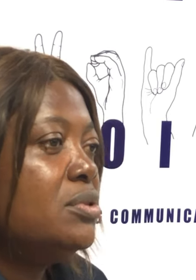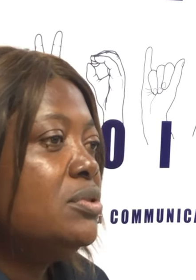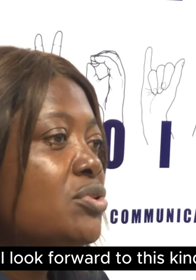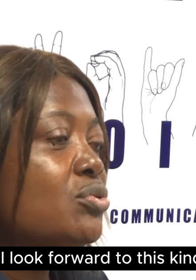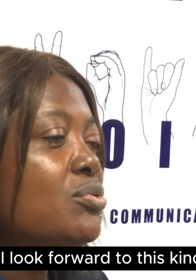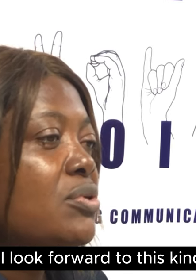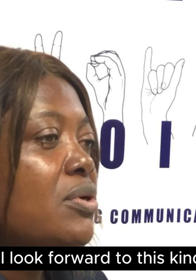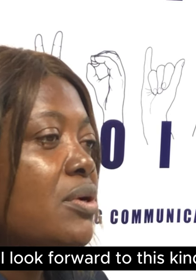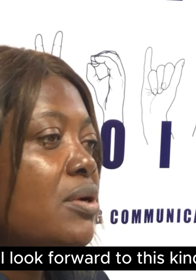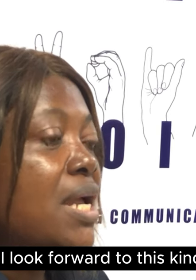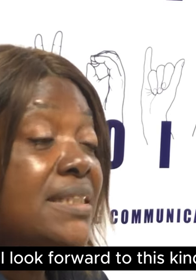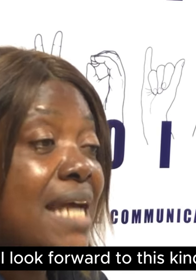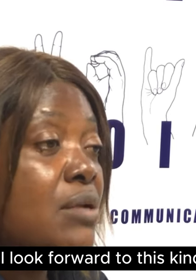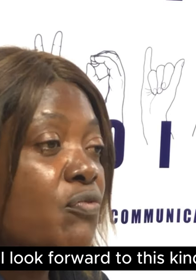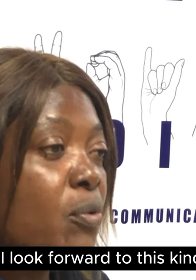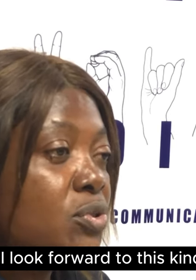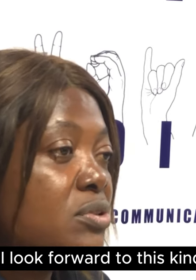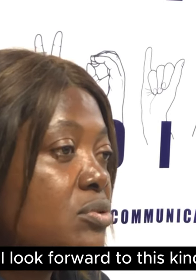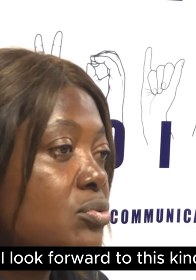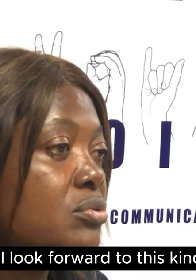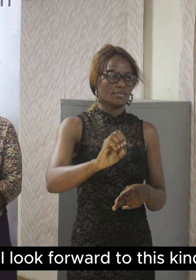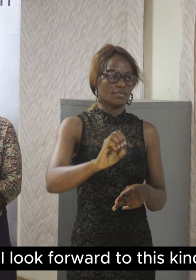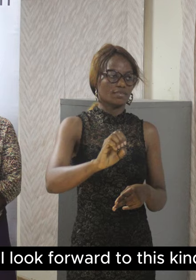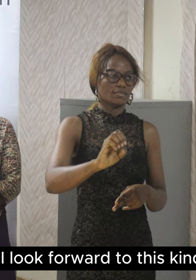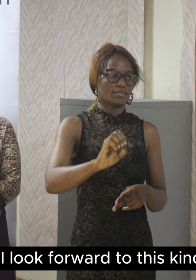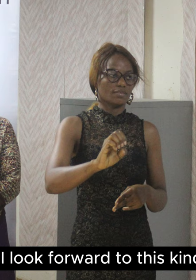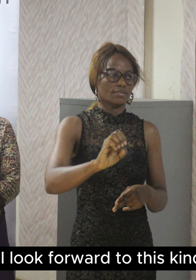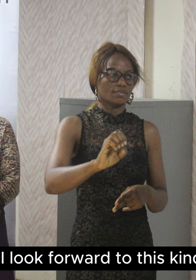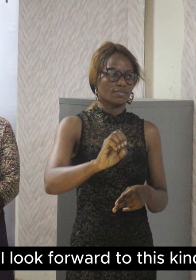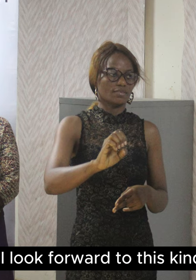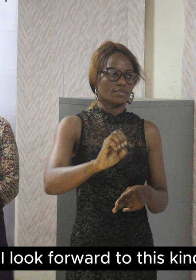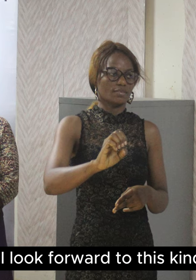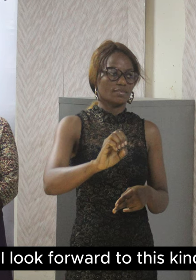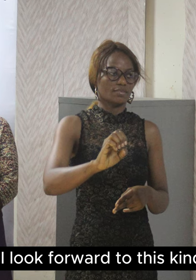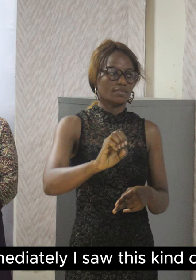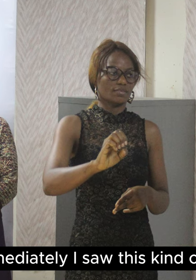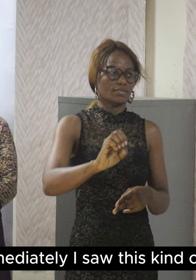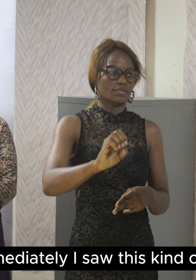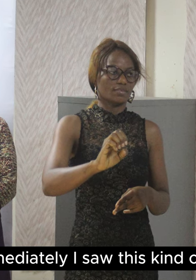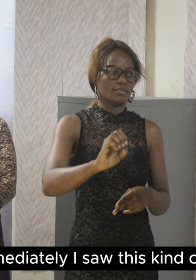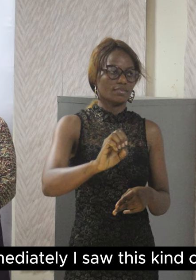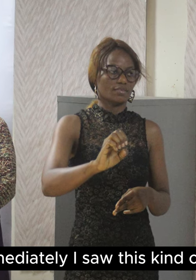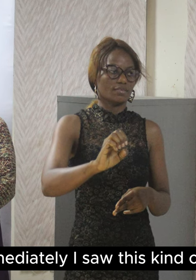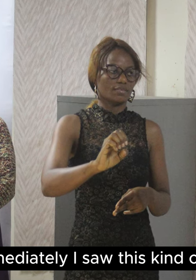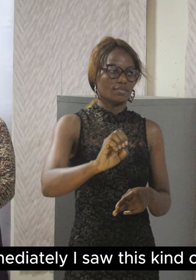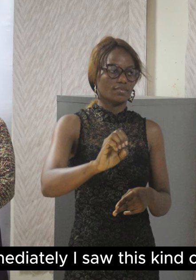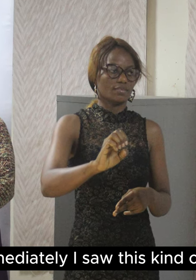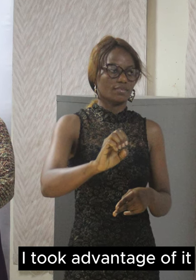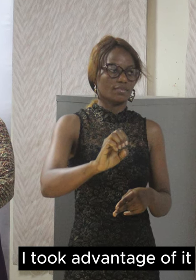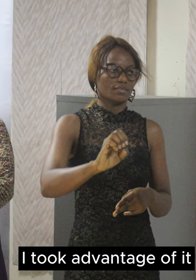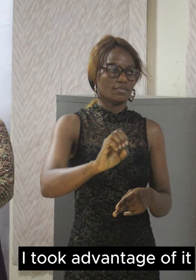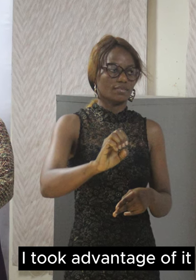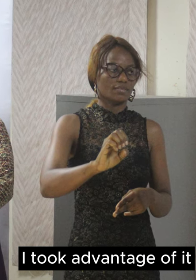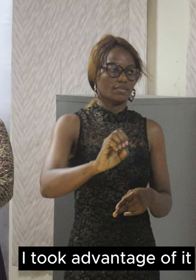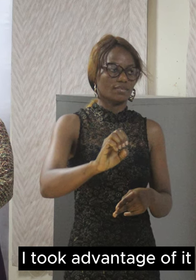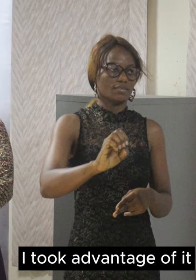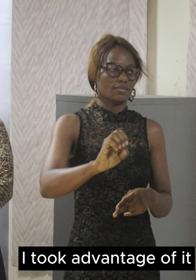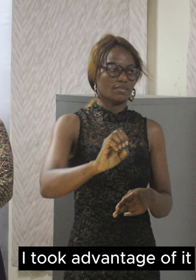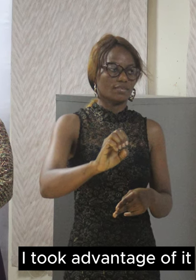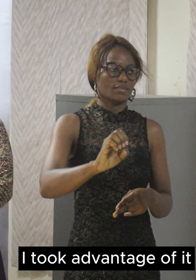So, hence, I look forward to this kind of a training. So, immediately I saw this kind of training, I took advantage